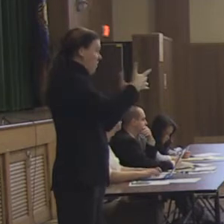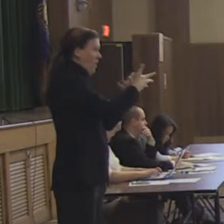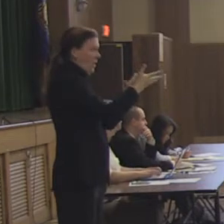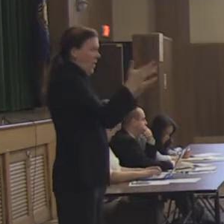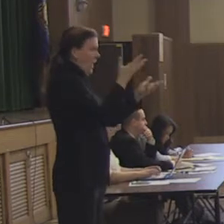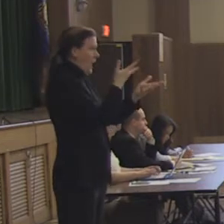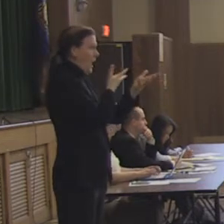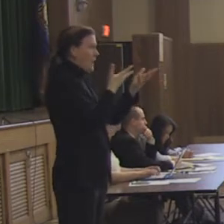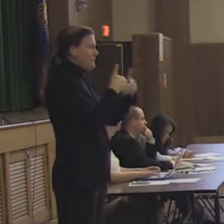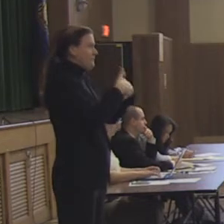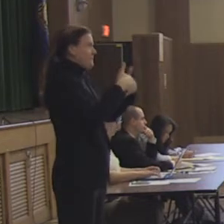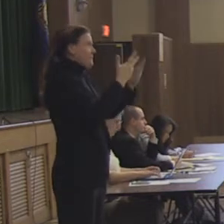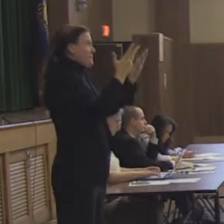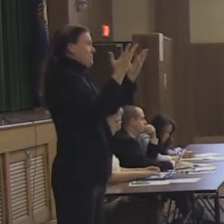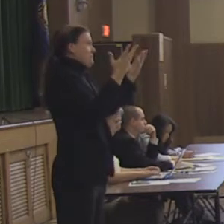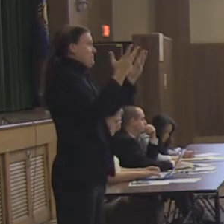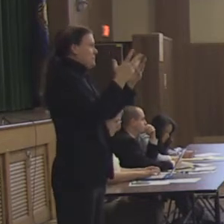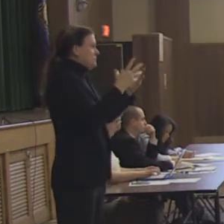but